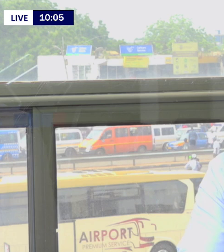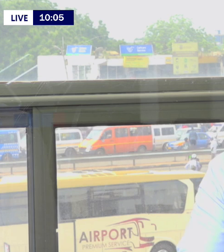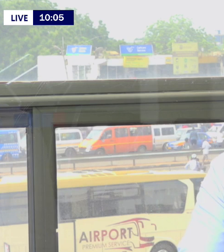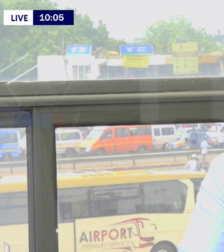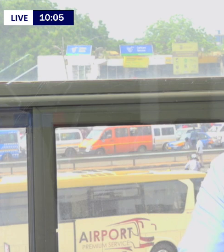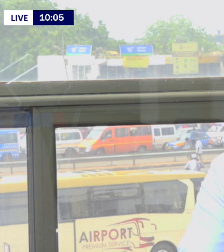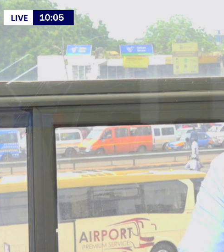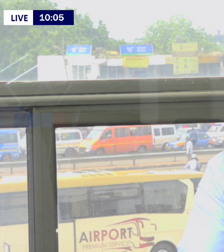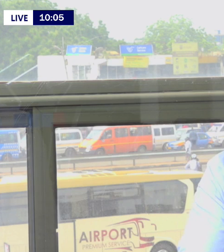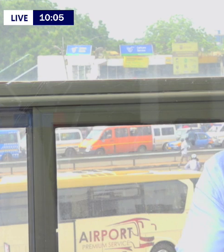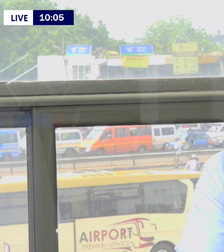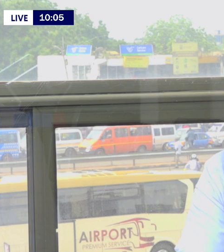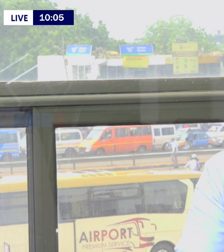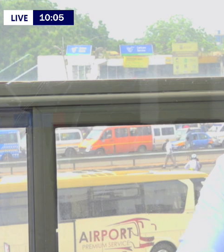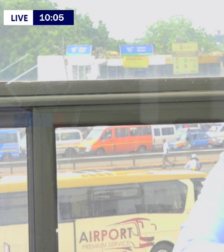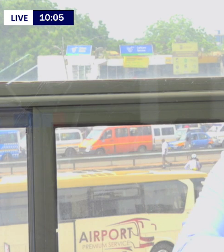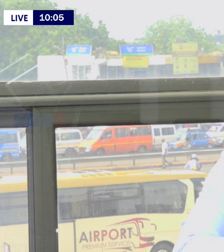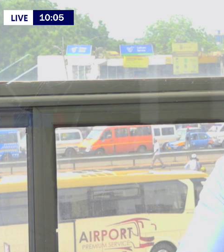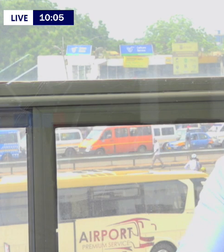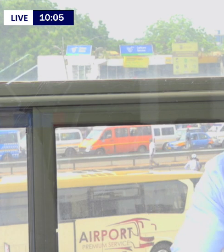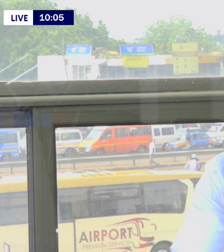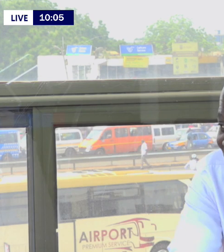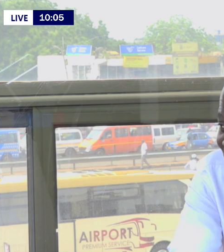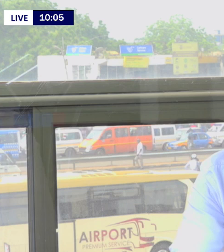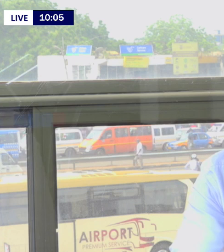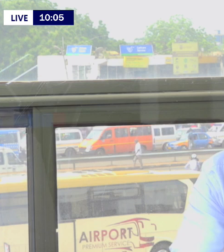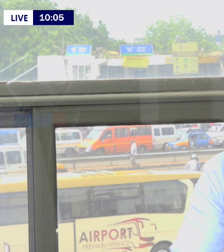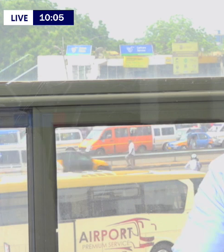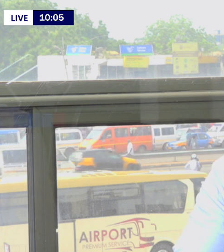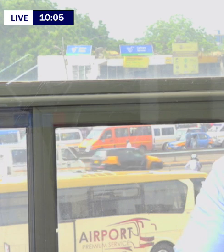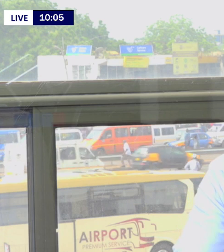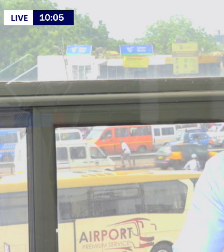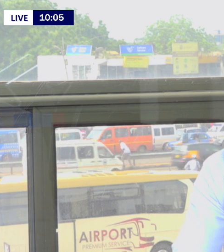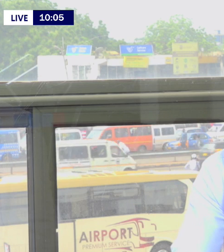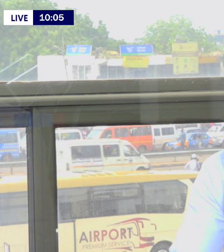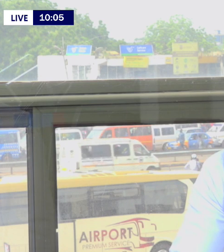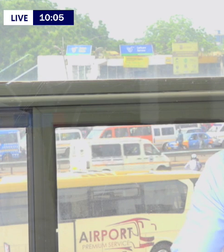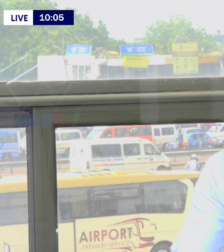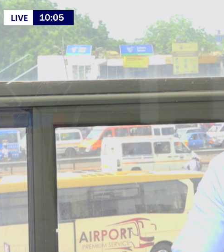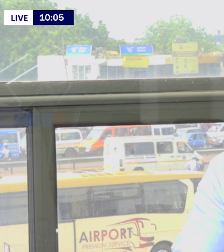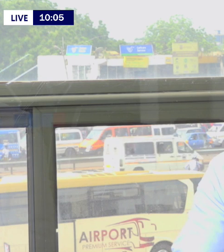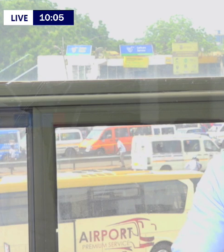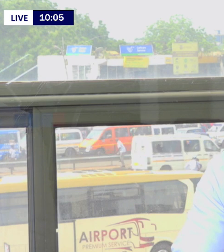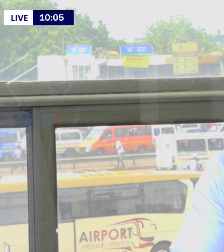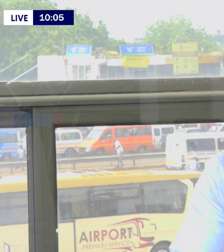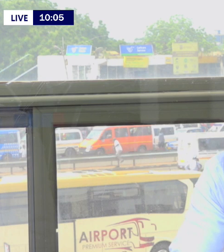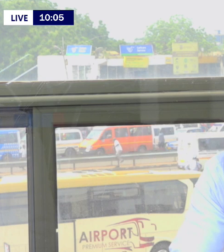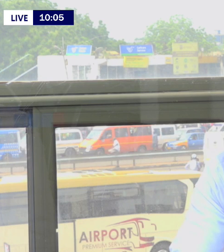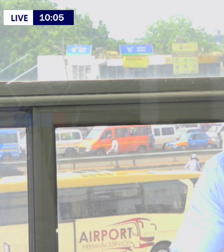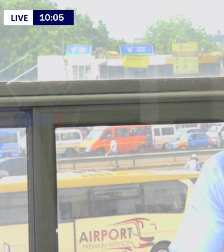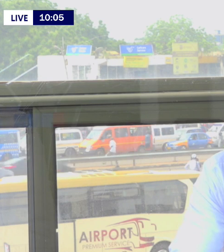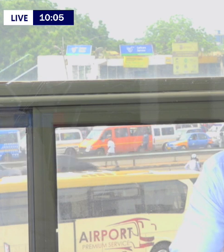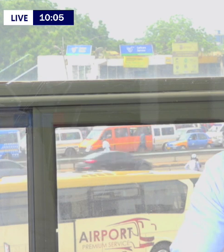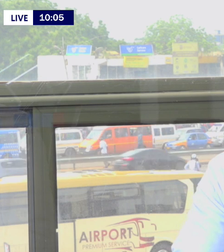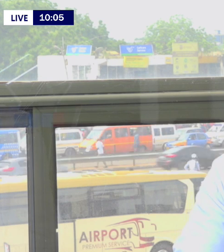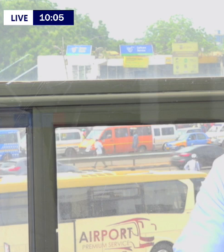she dem sa na wa bre o se o no o pese o pie no ko hwa bonte nkakra na nipa she dem anti nipa huntu mintina dem sa